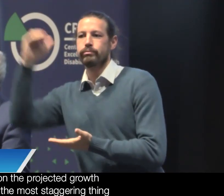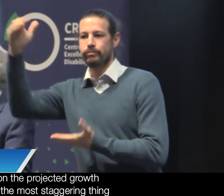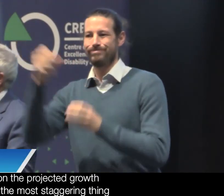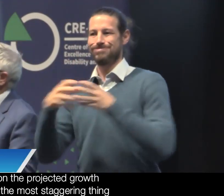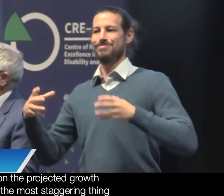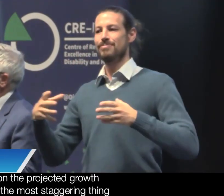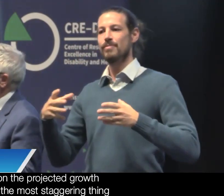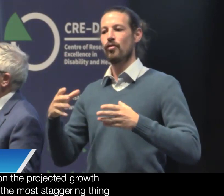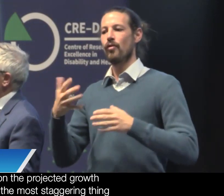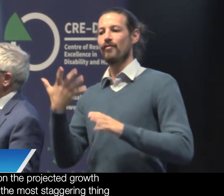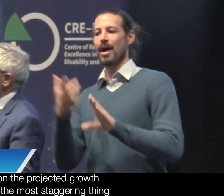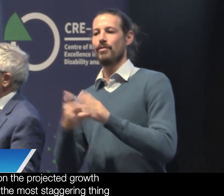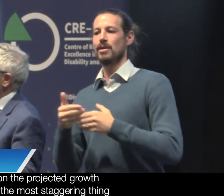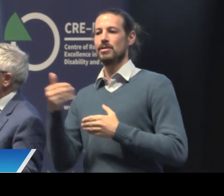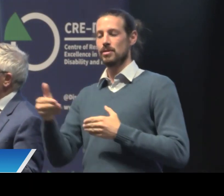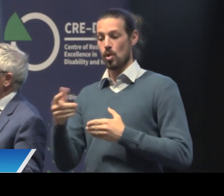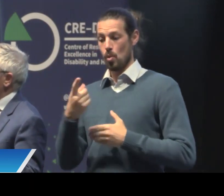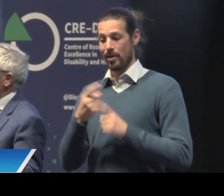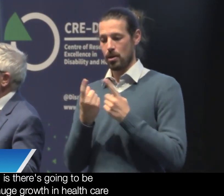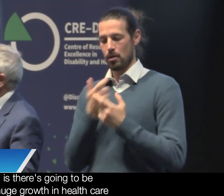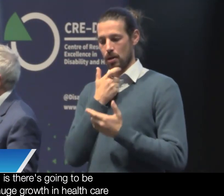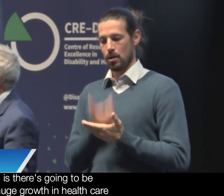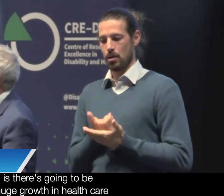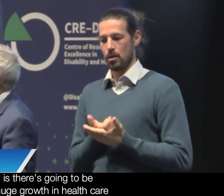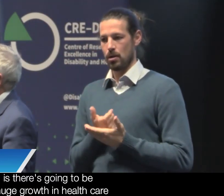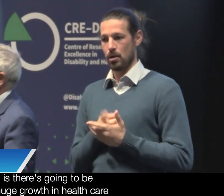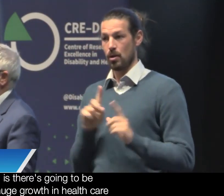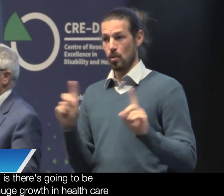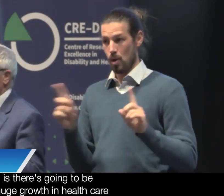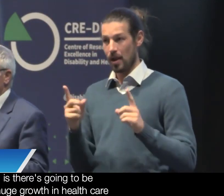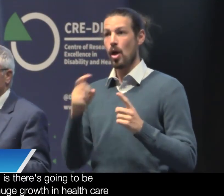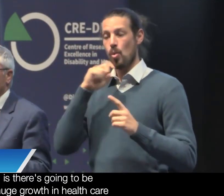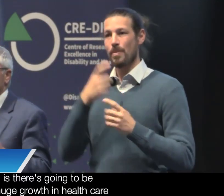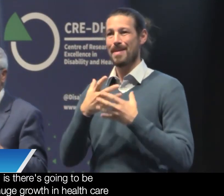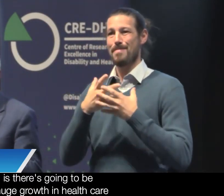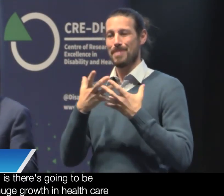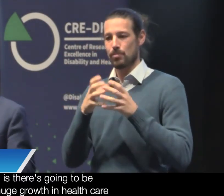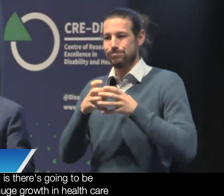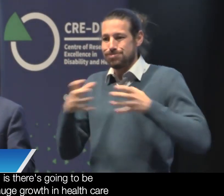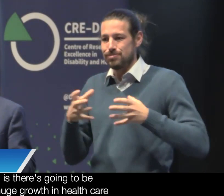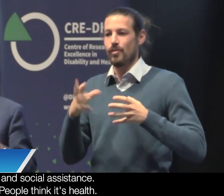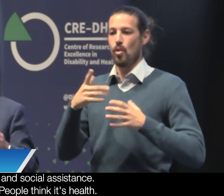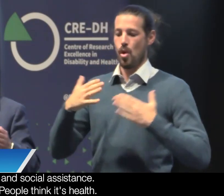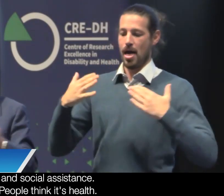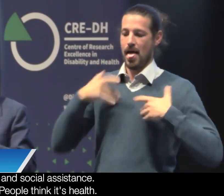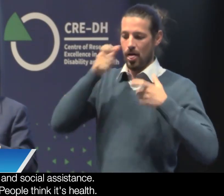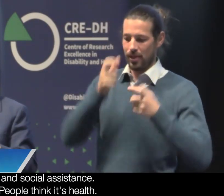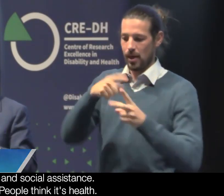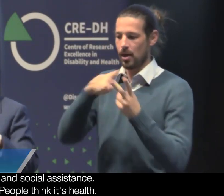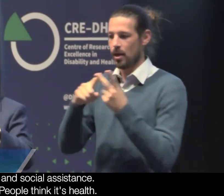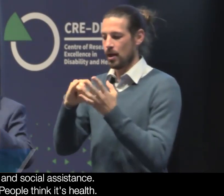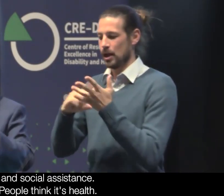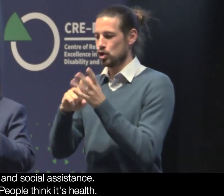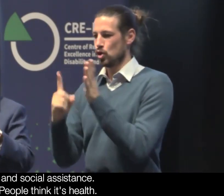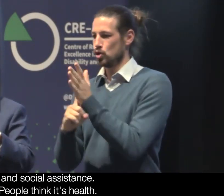most staggering thing to come out of it is that there's going to be a huge growth in healthcare and social assistance. Now, social